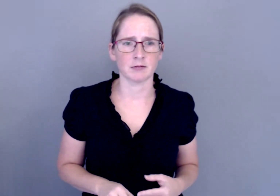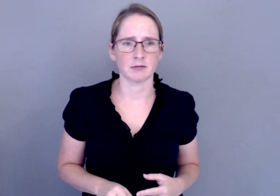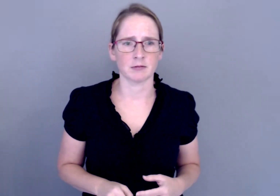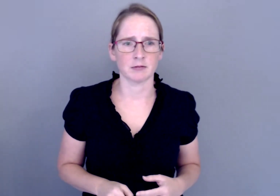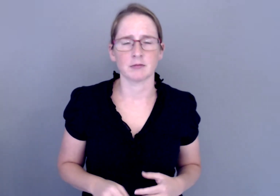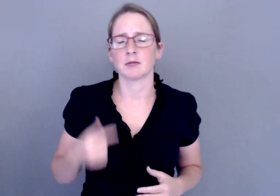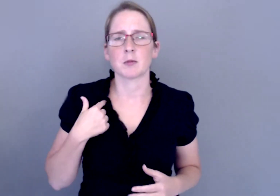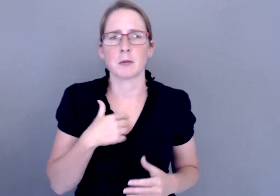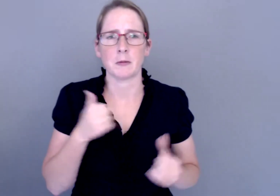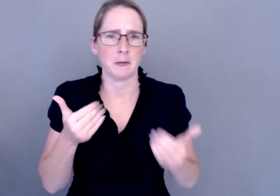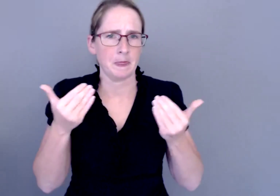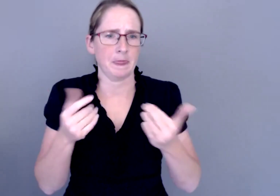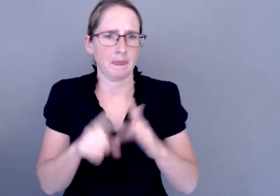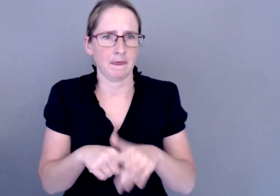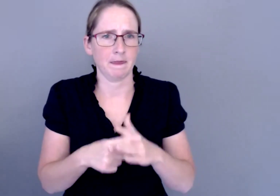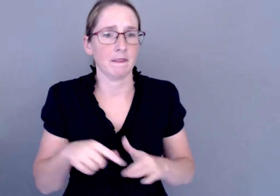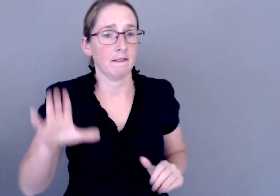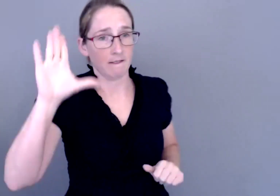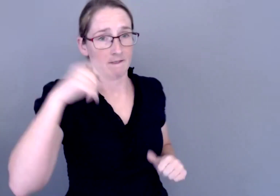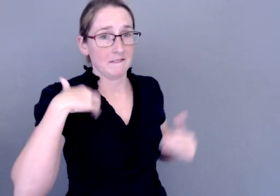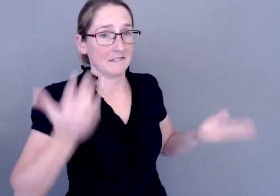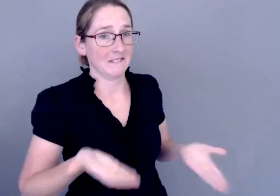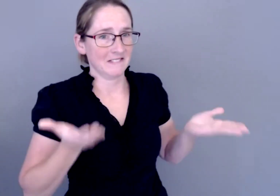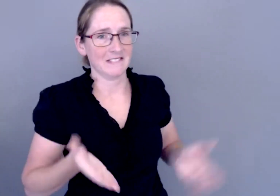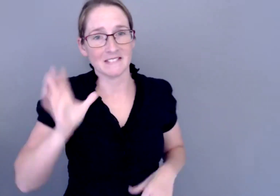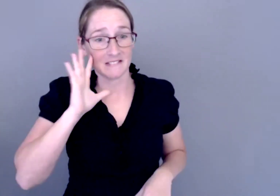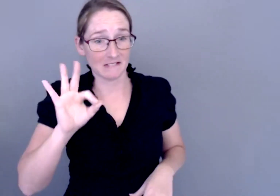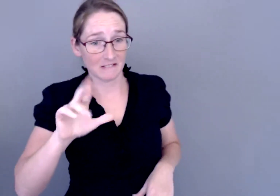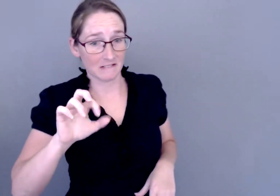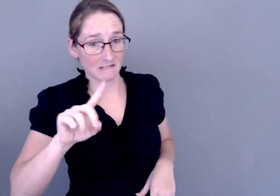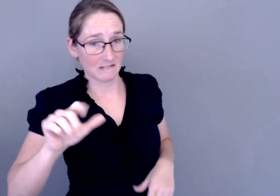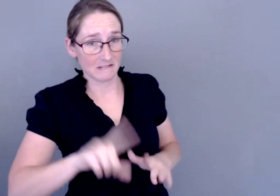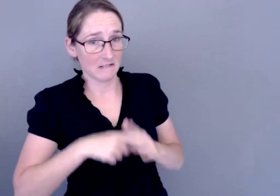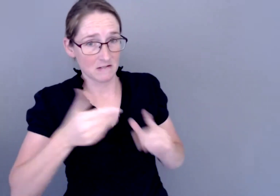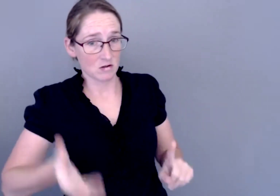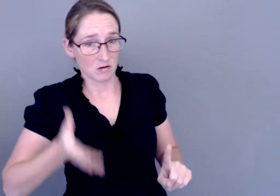We can get started and I'm then. here. Oh, there we go. Hey, Frida, you want to introduce yourself?